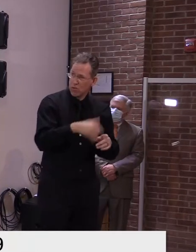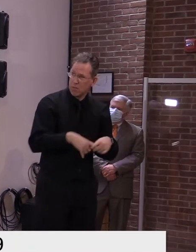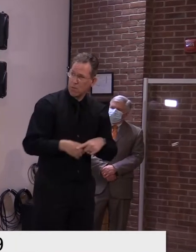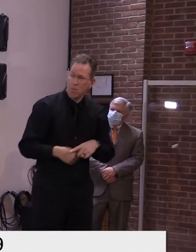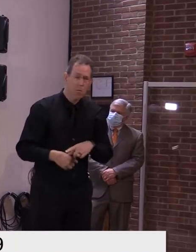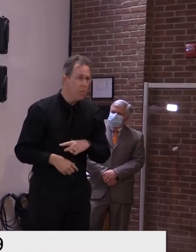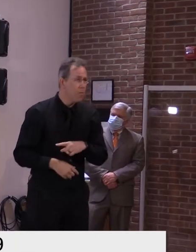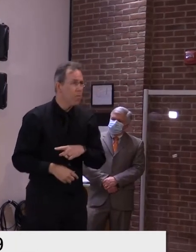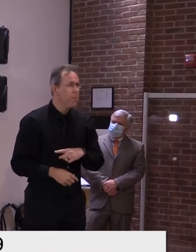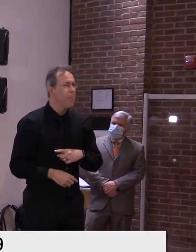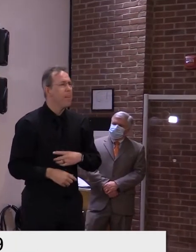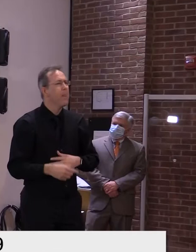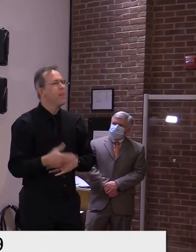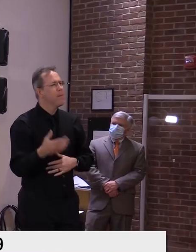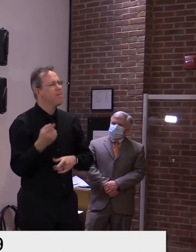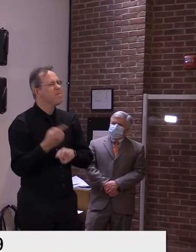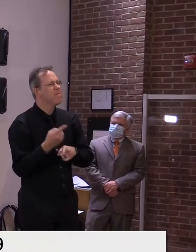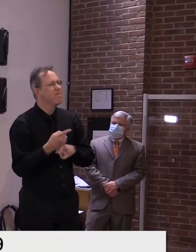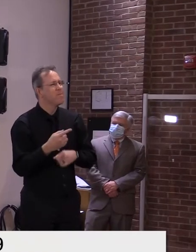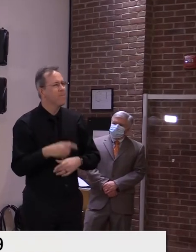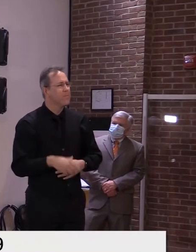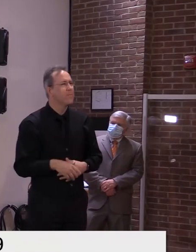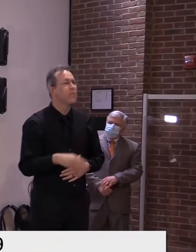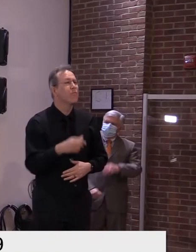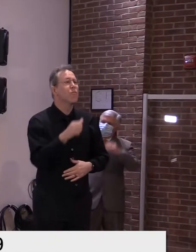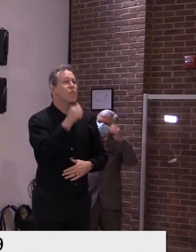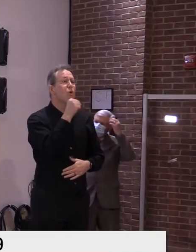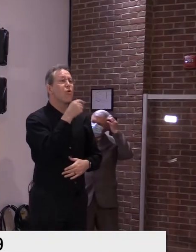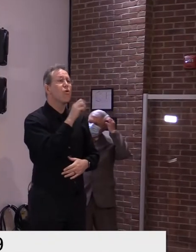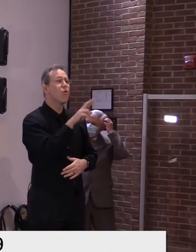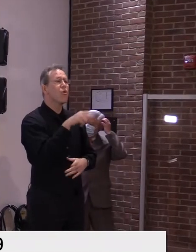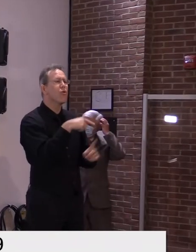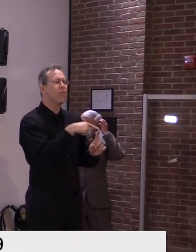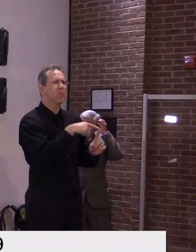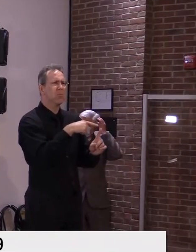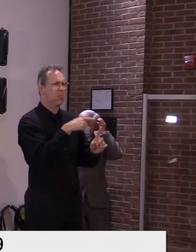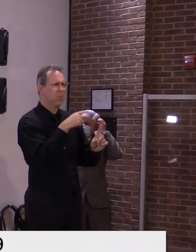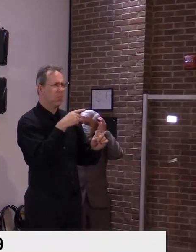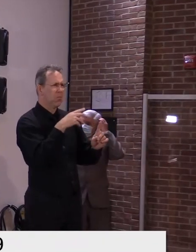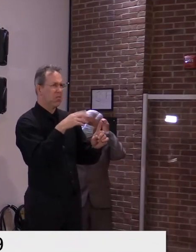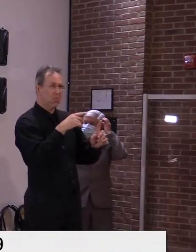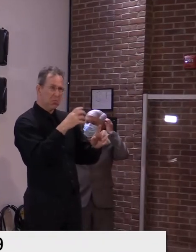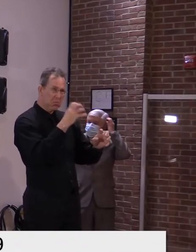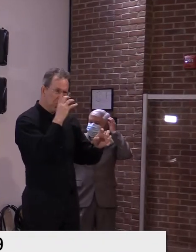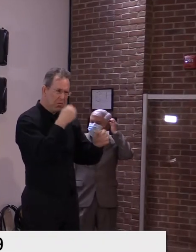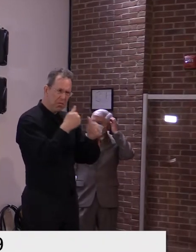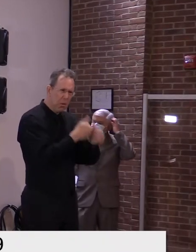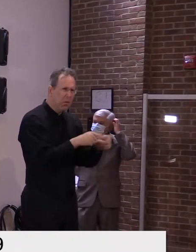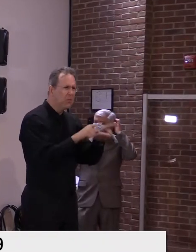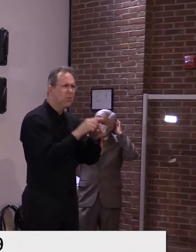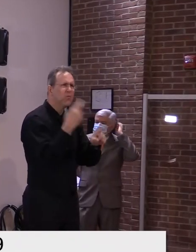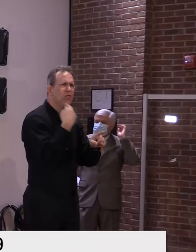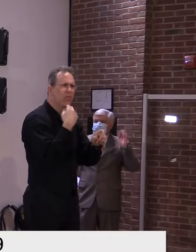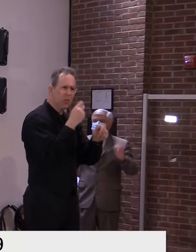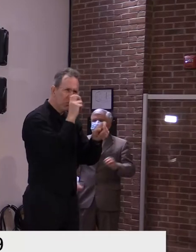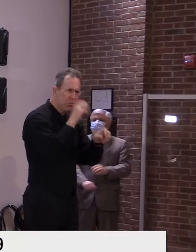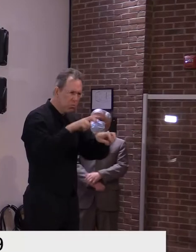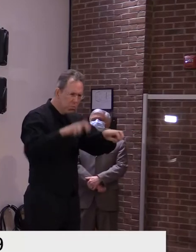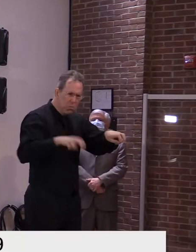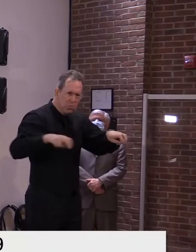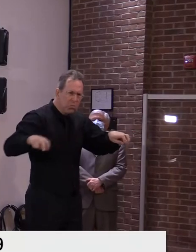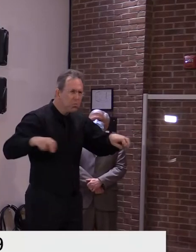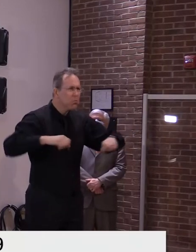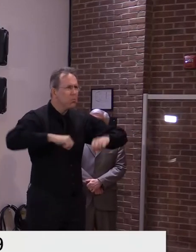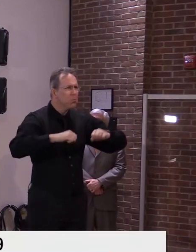That's correct, Governor. And the bars are under tremendous restriction as they are right now, following the restaurant